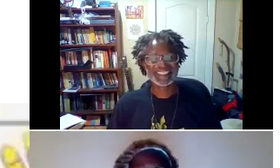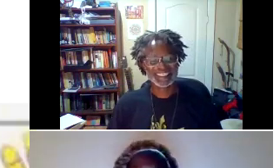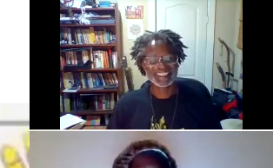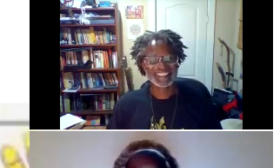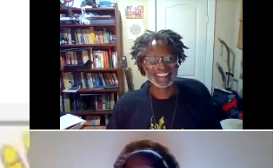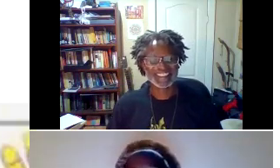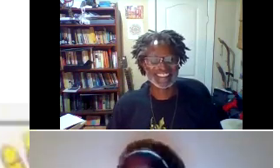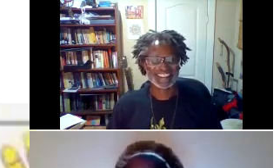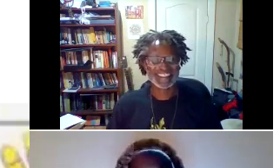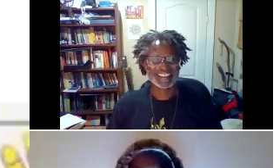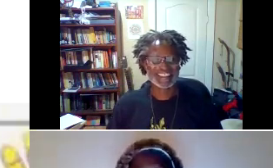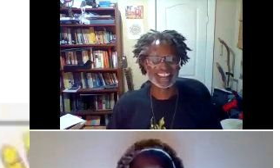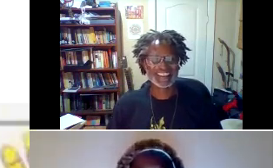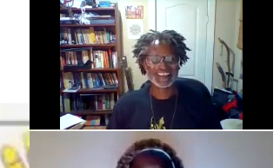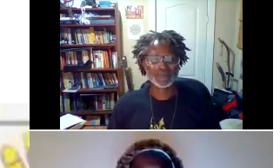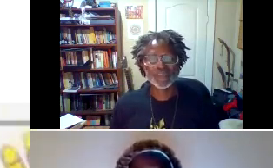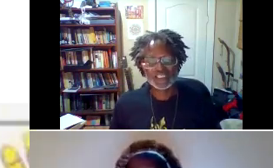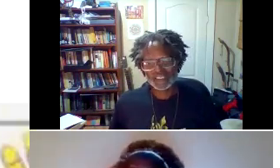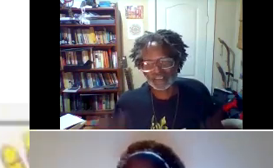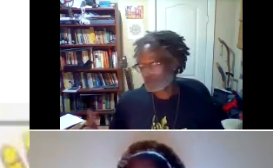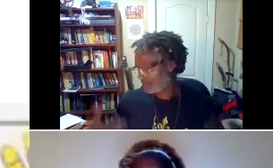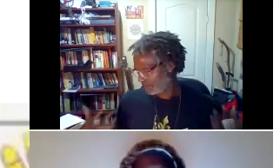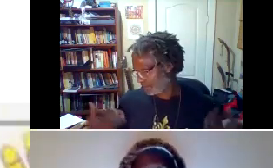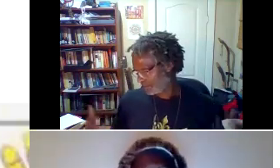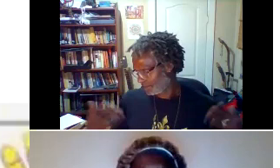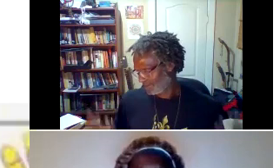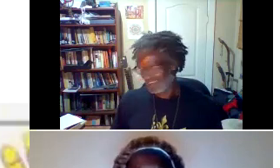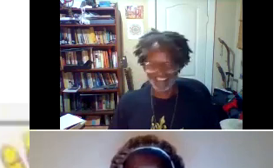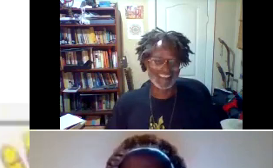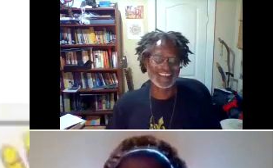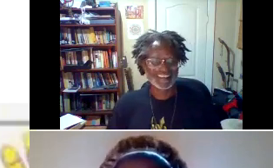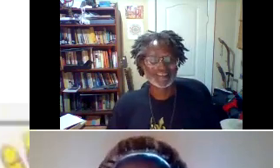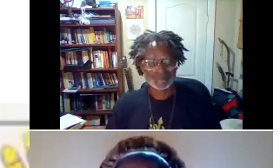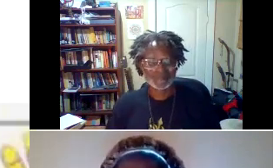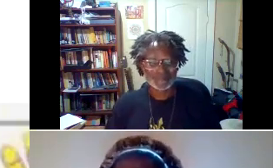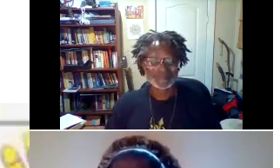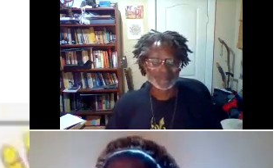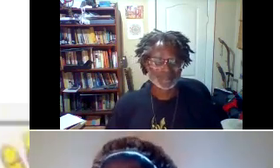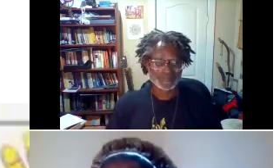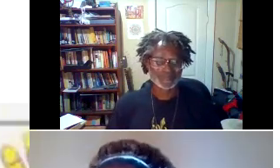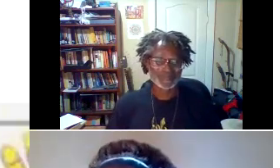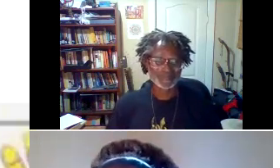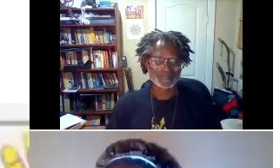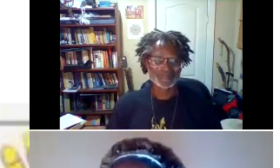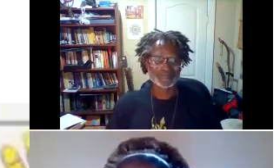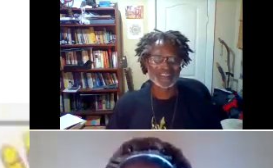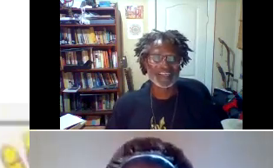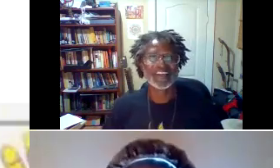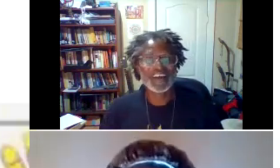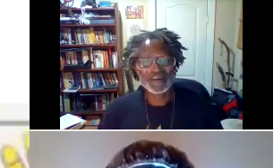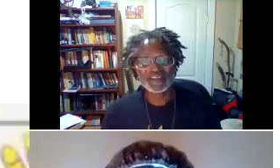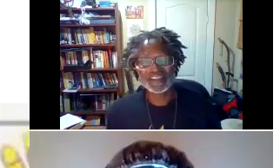This doesn't mean anything What if is you don't this? have the expression to go into. I can't see what you're